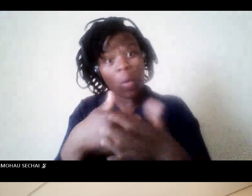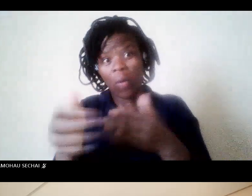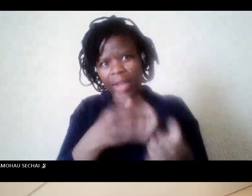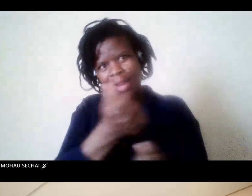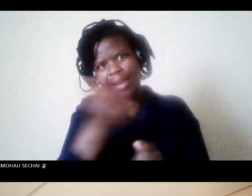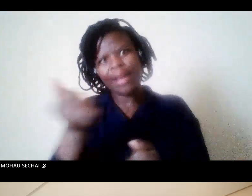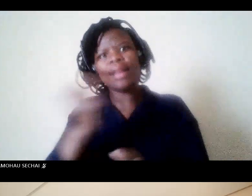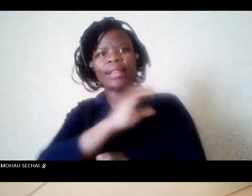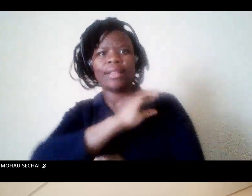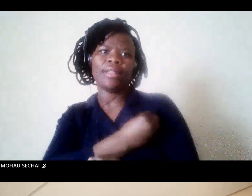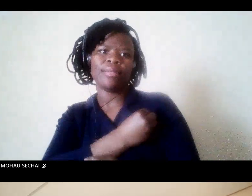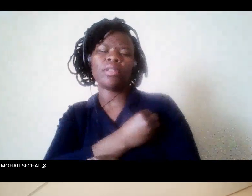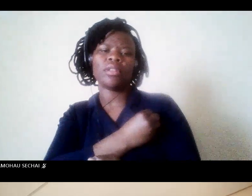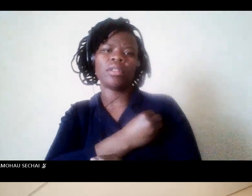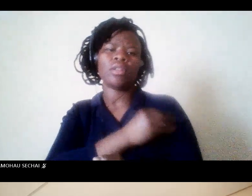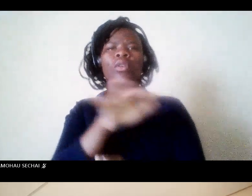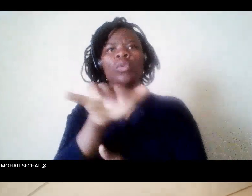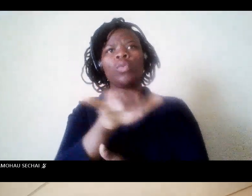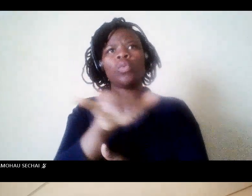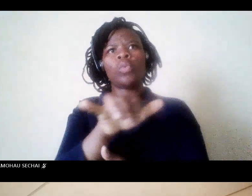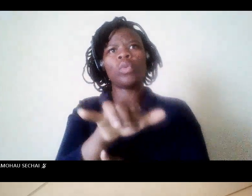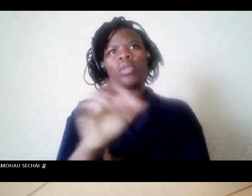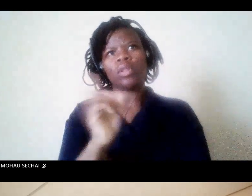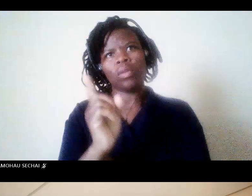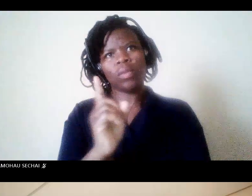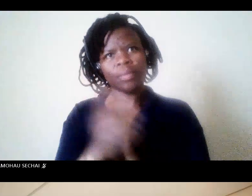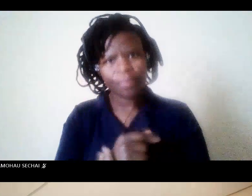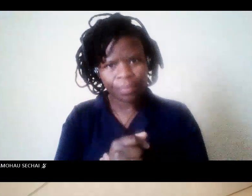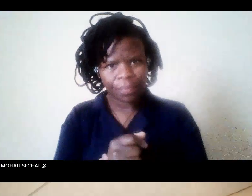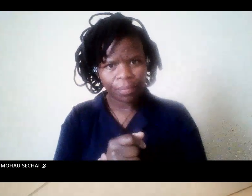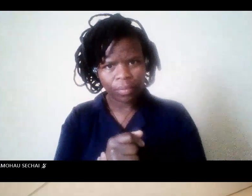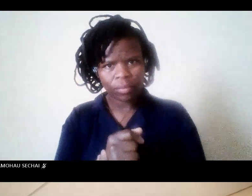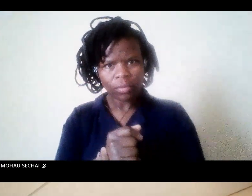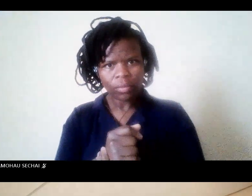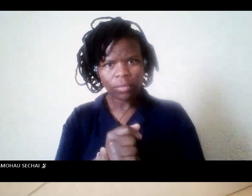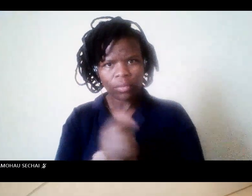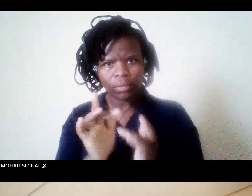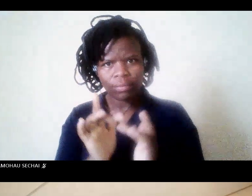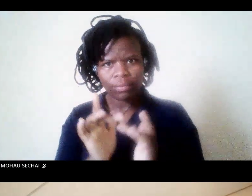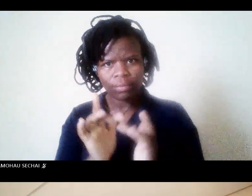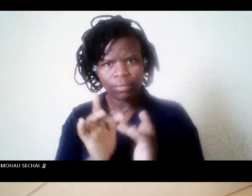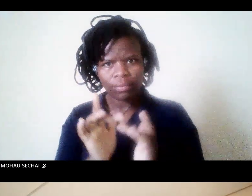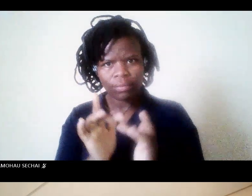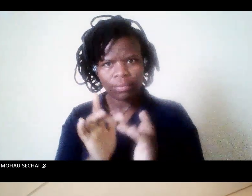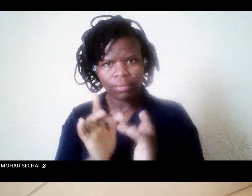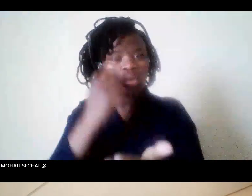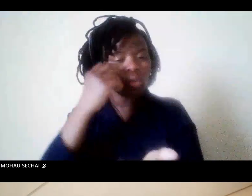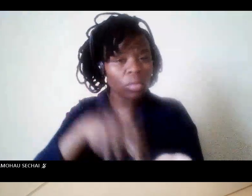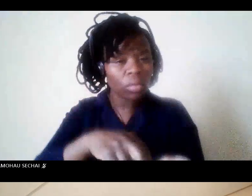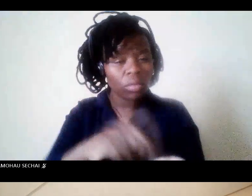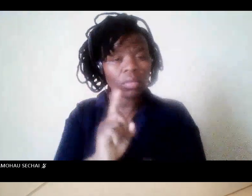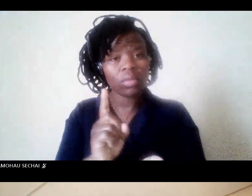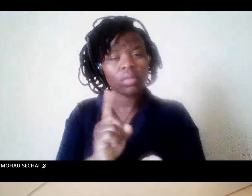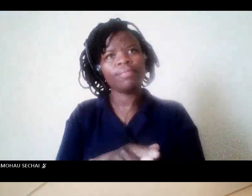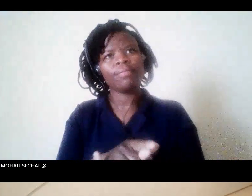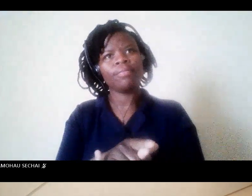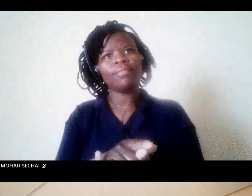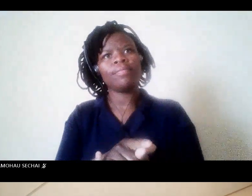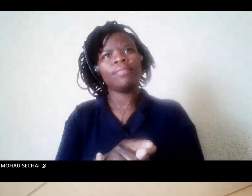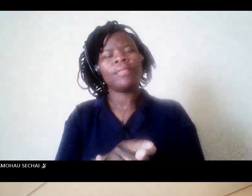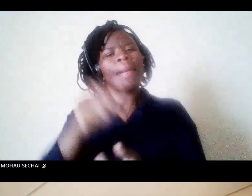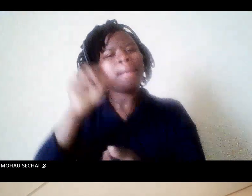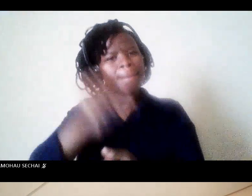disability, which is something that maybe one needs to empower yourself to come out